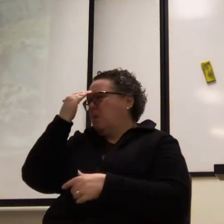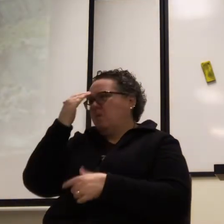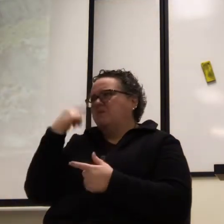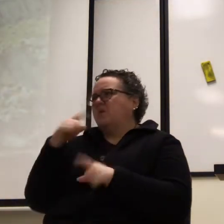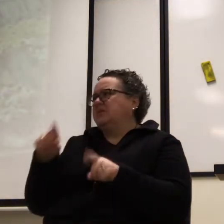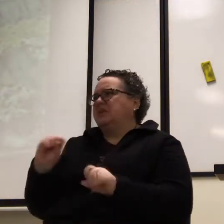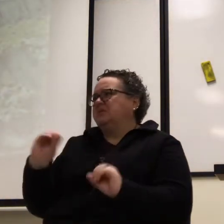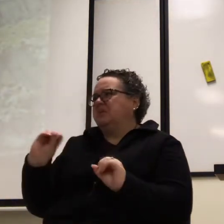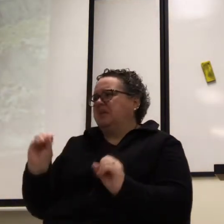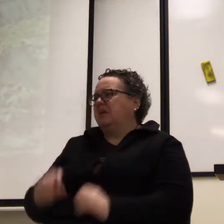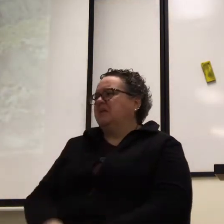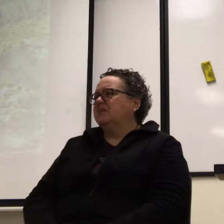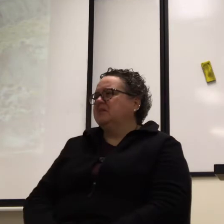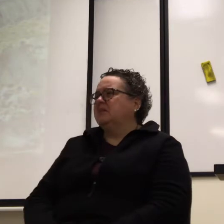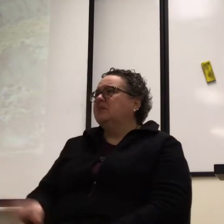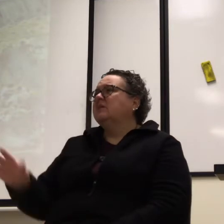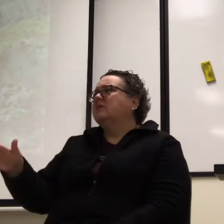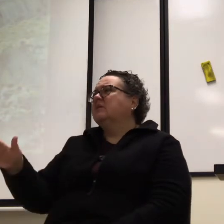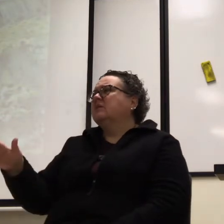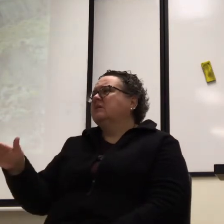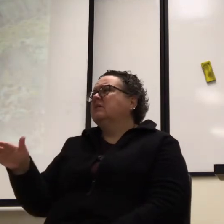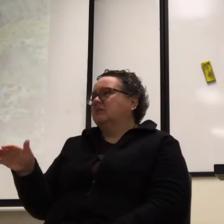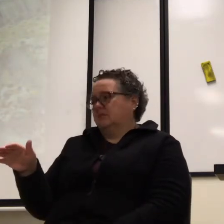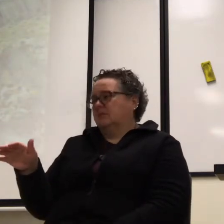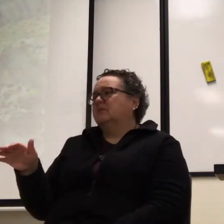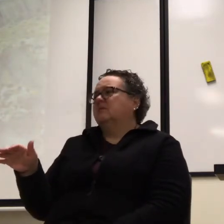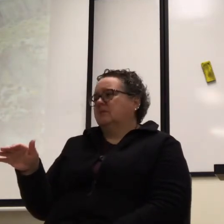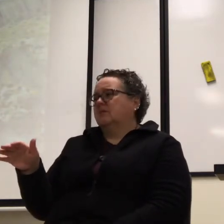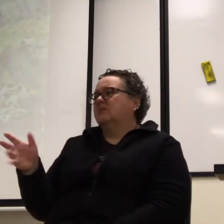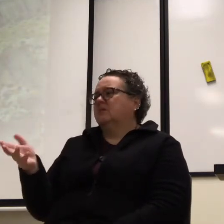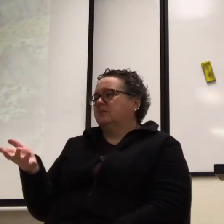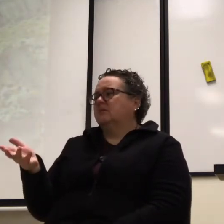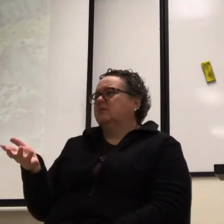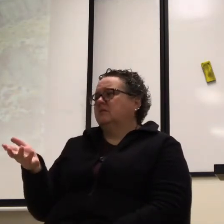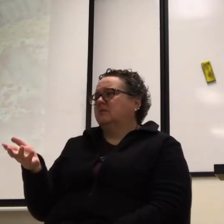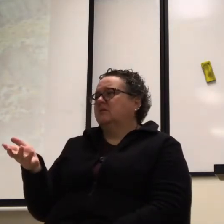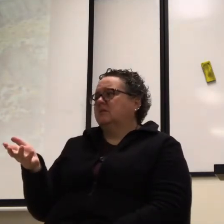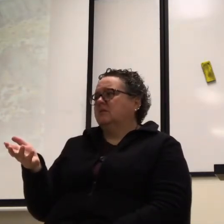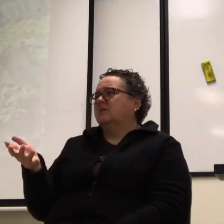Here's the one you got to know. The one I already showed you a picture of.